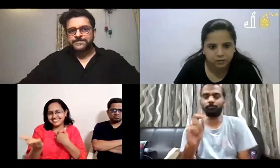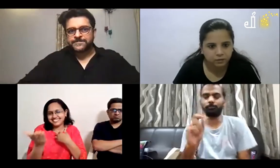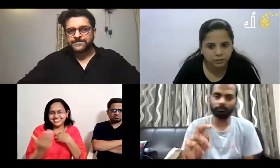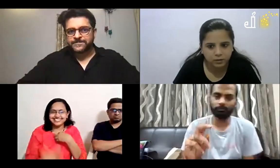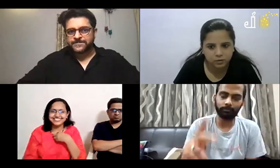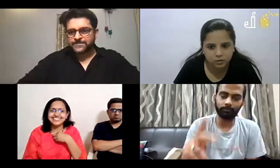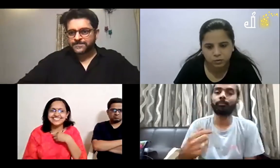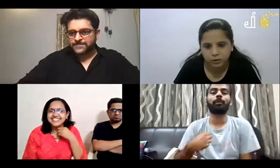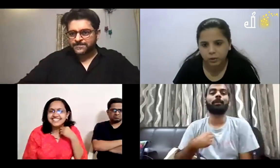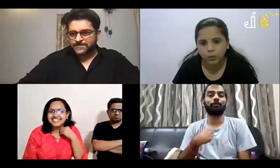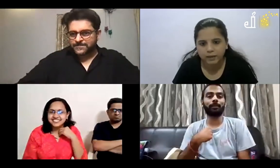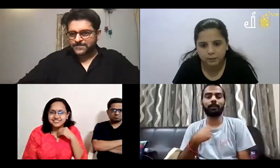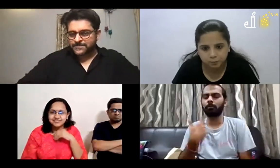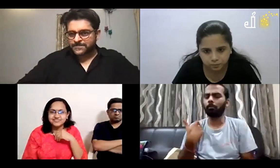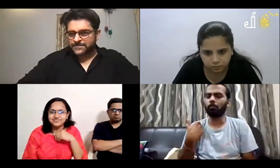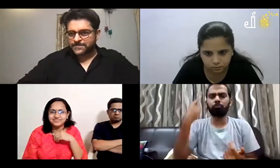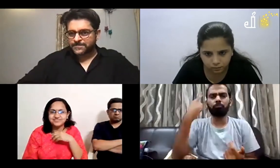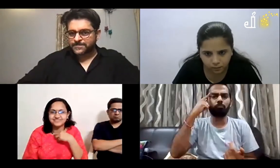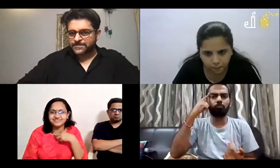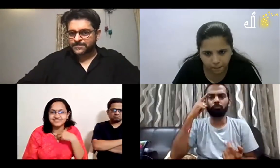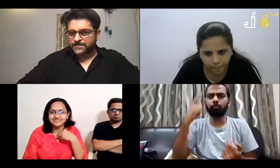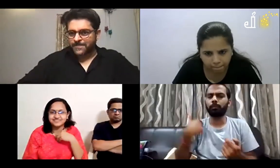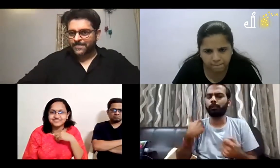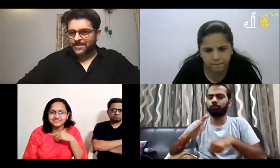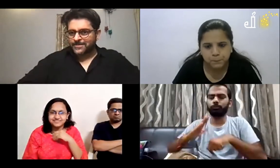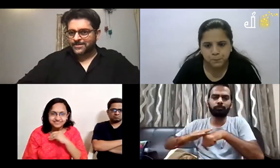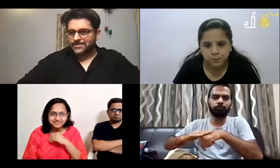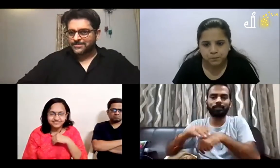Yeah, Savish, you can go ahead.